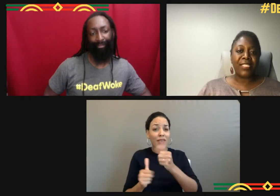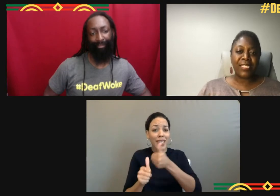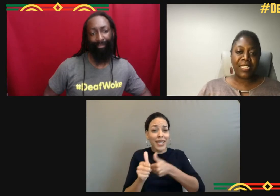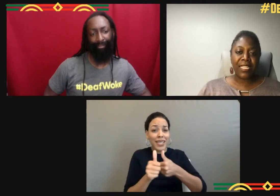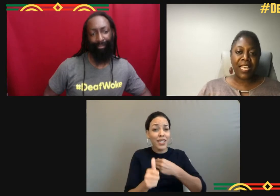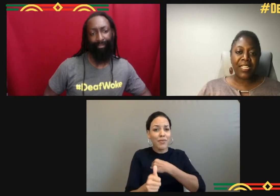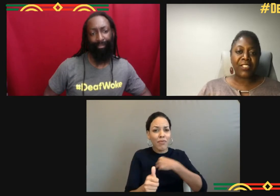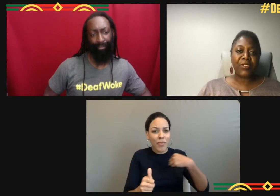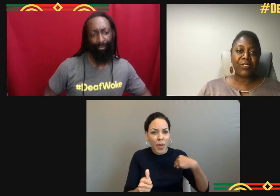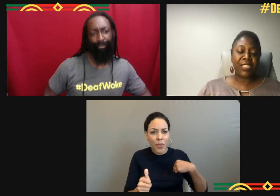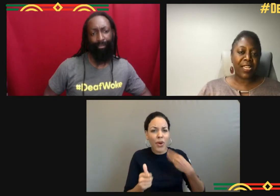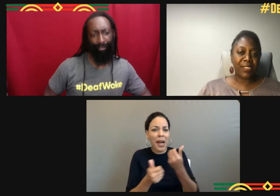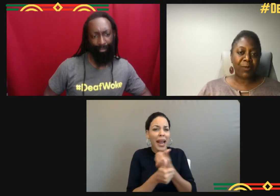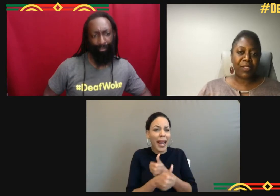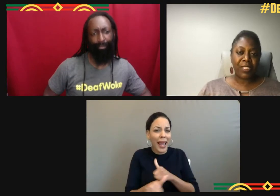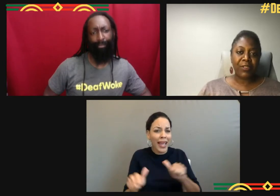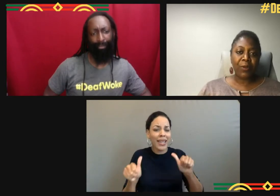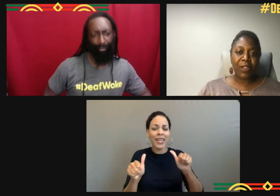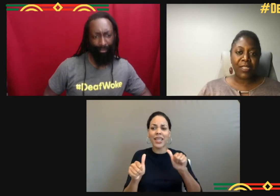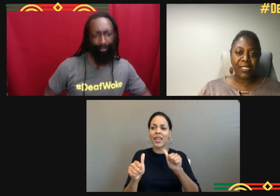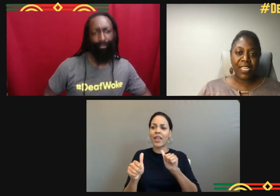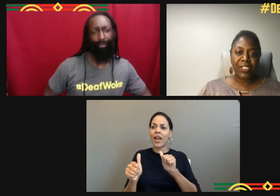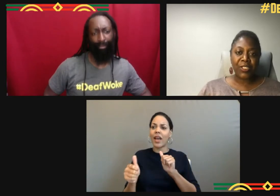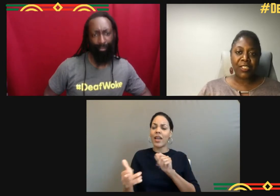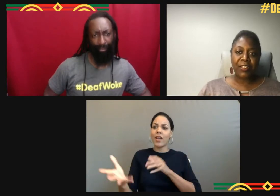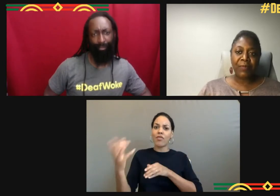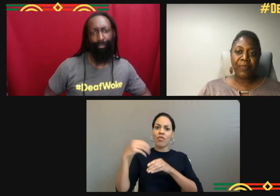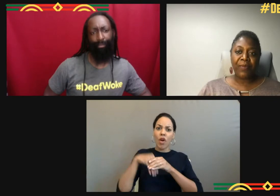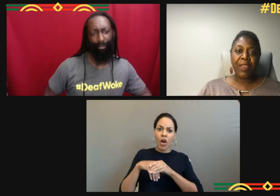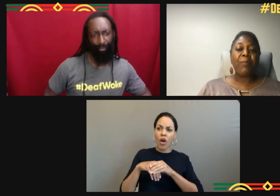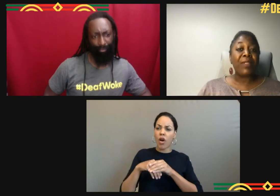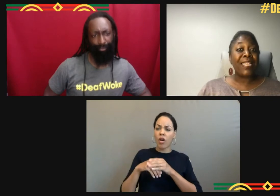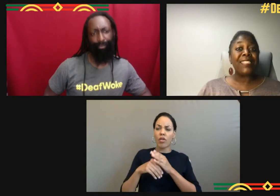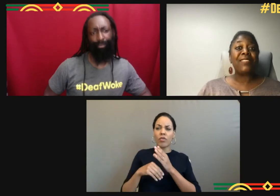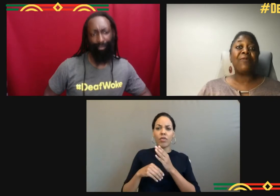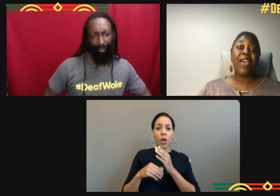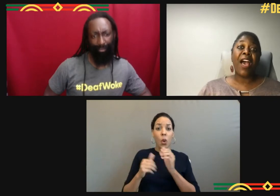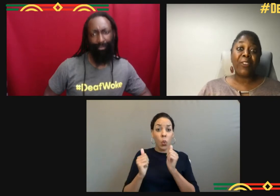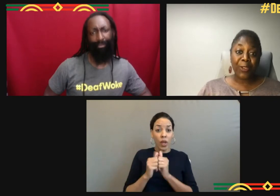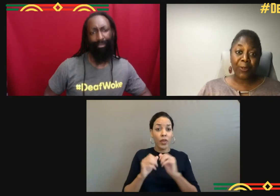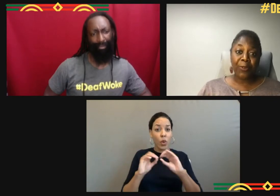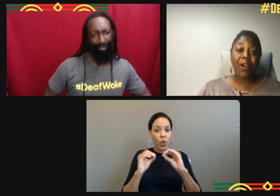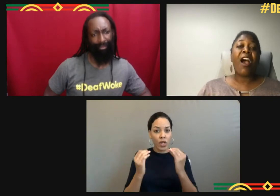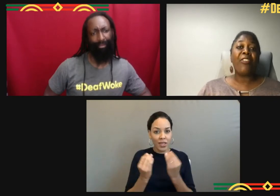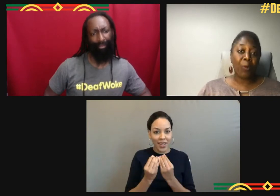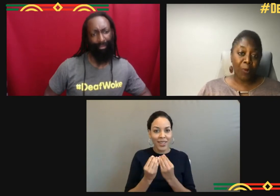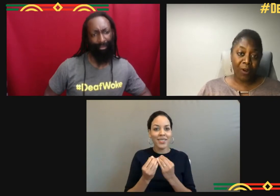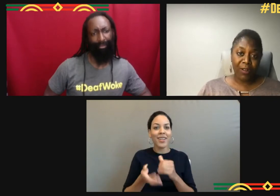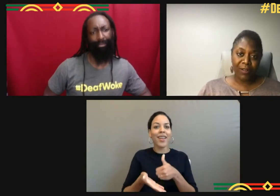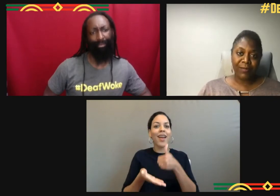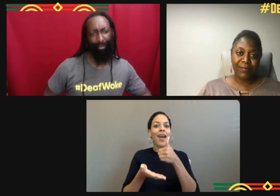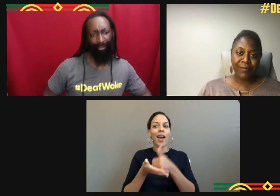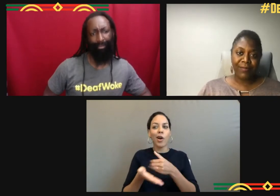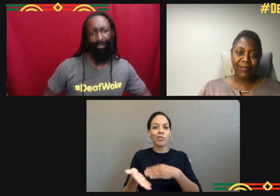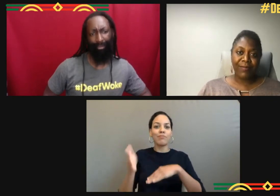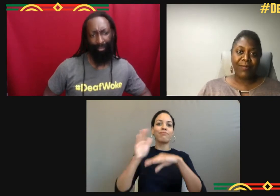every entity that intersects with this organization places value on the